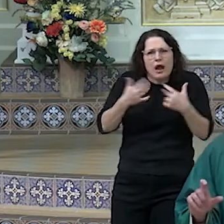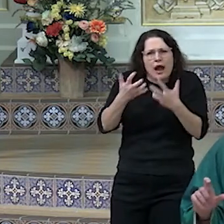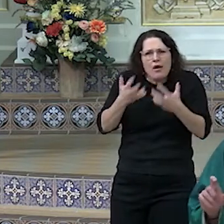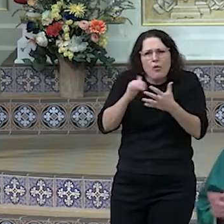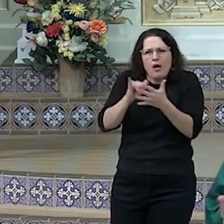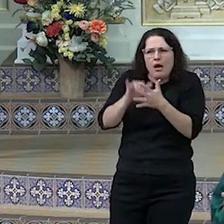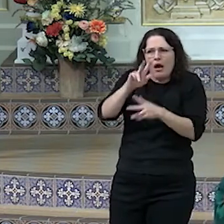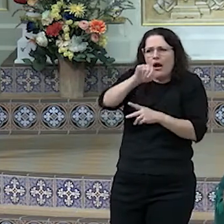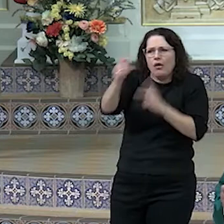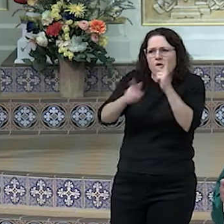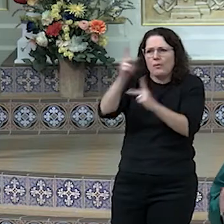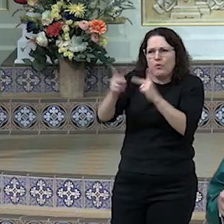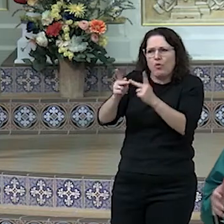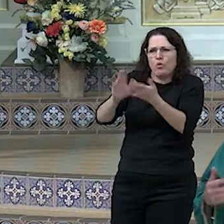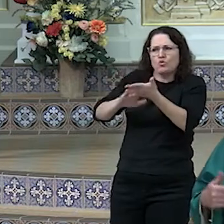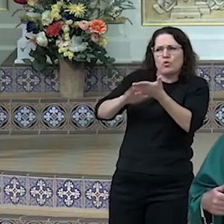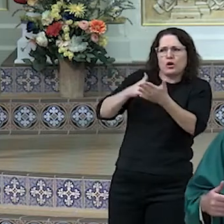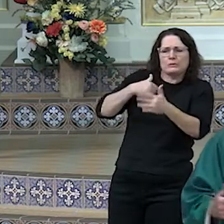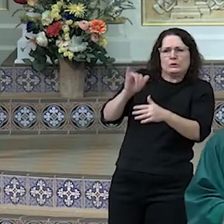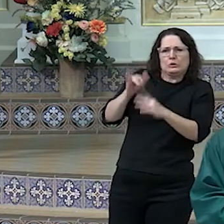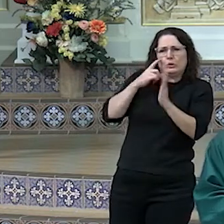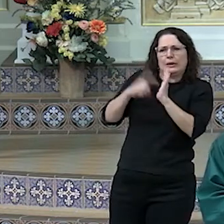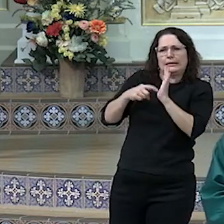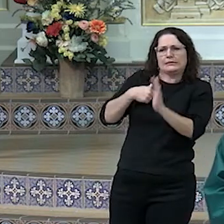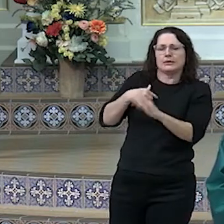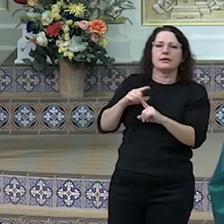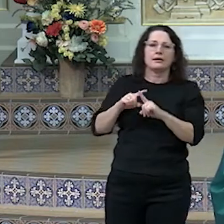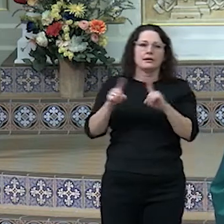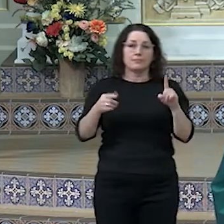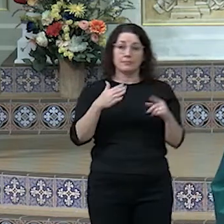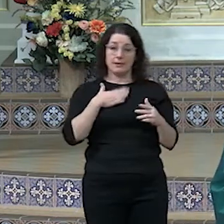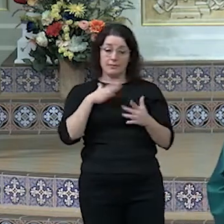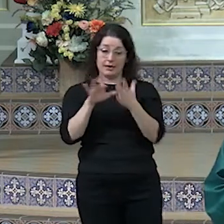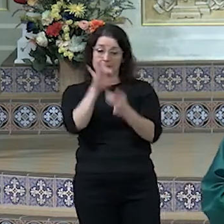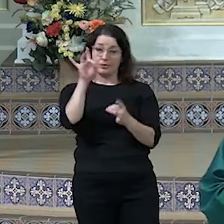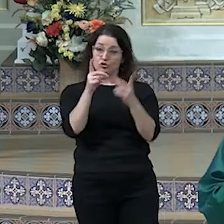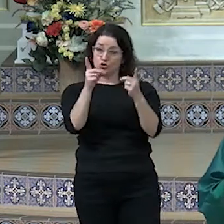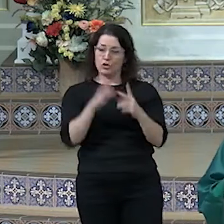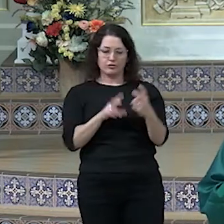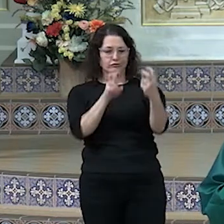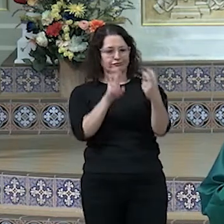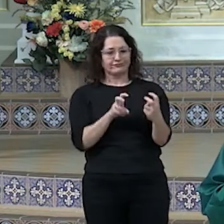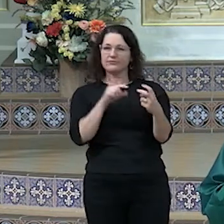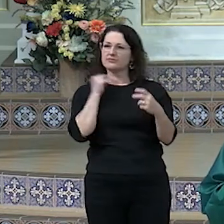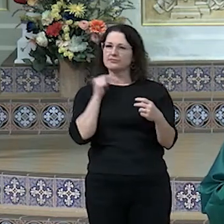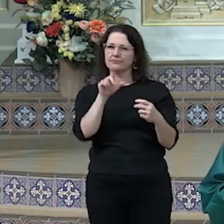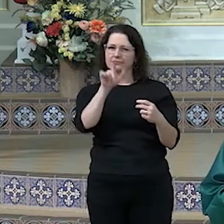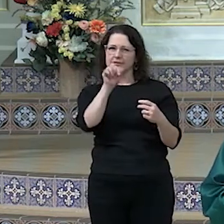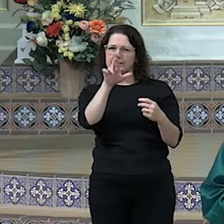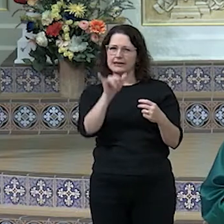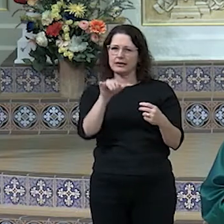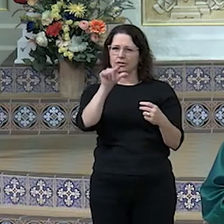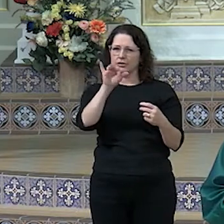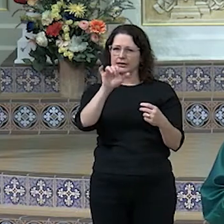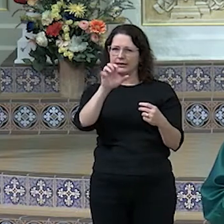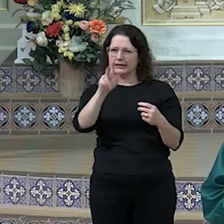Maybe that's why my spiritual director, Larry Gillick, and I spend a lot of time talking about